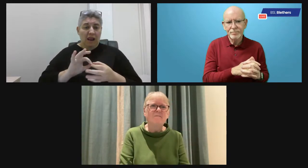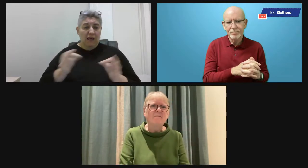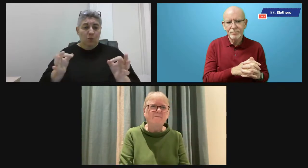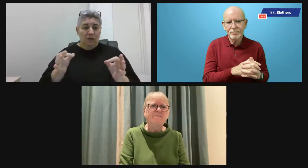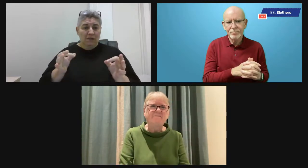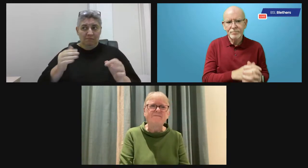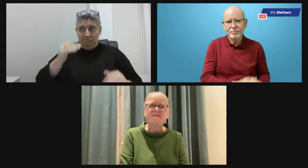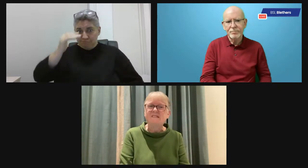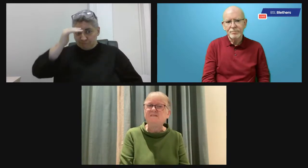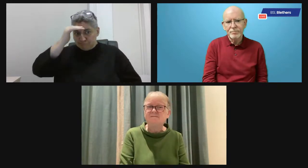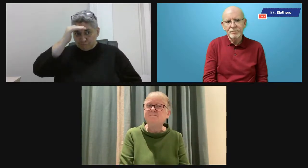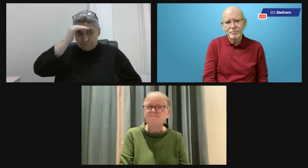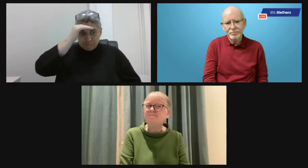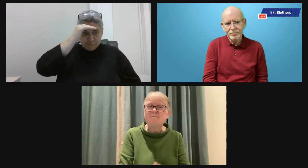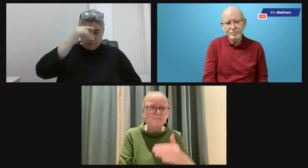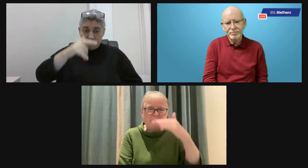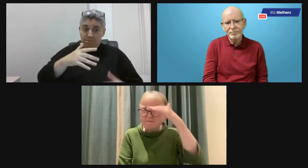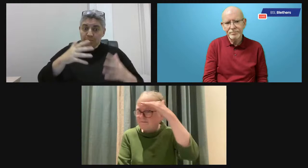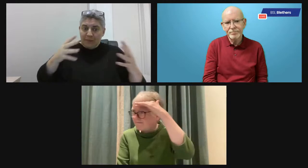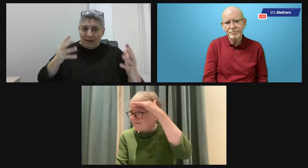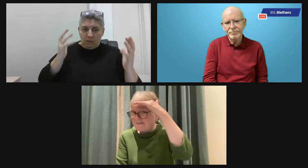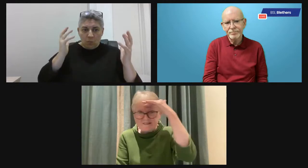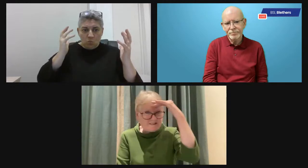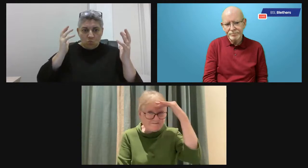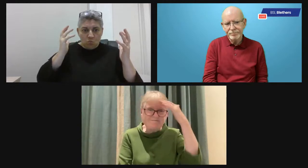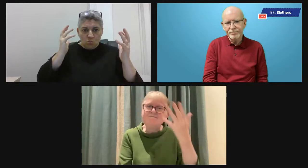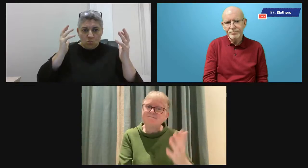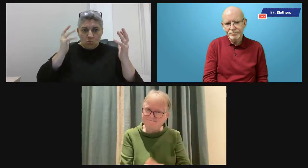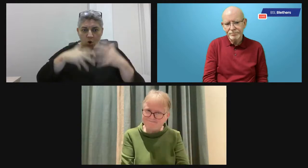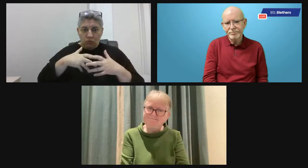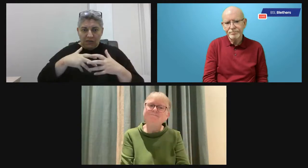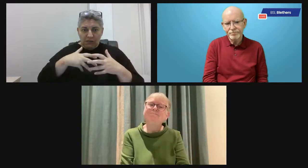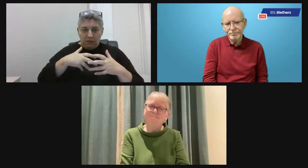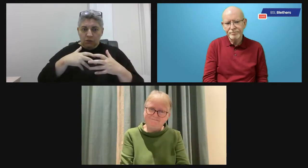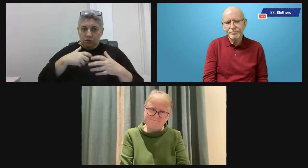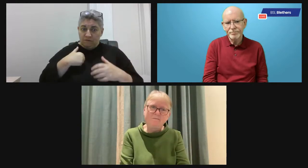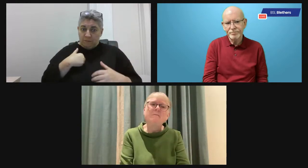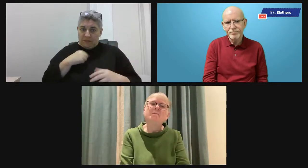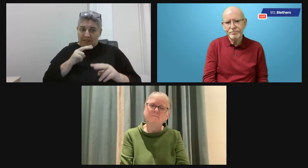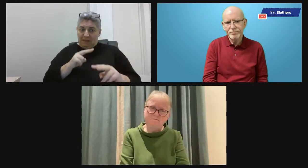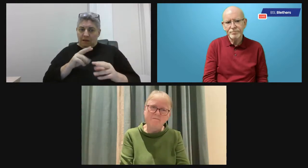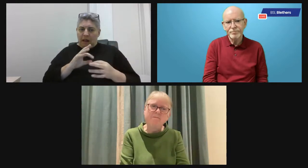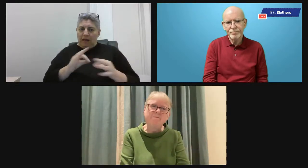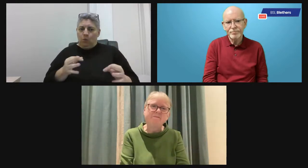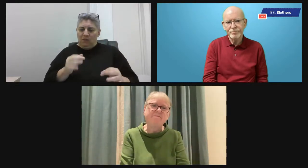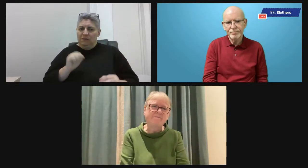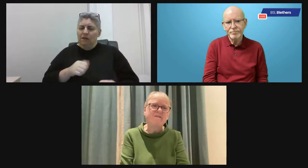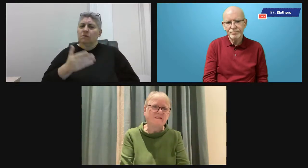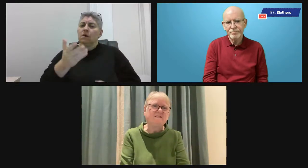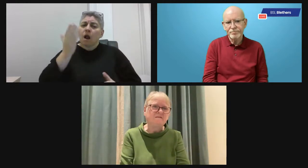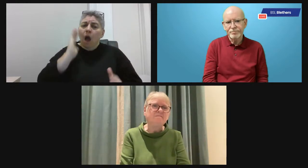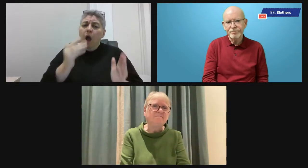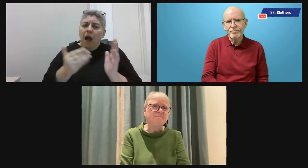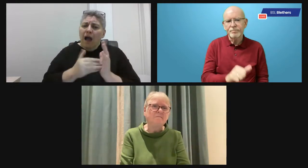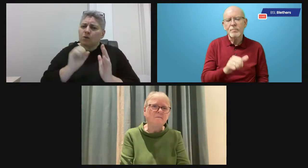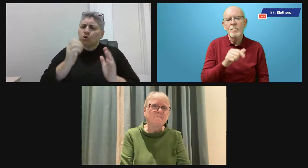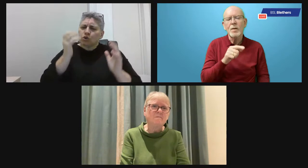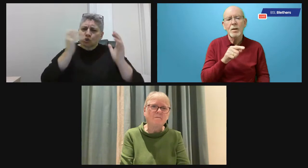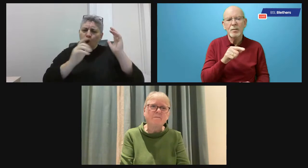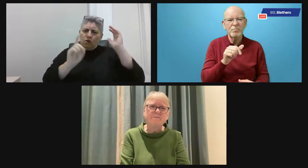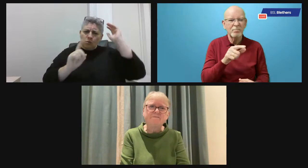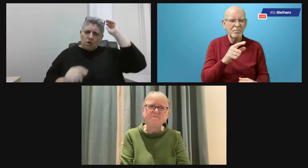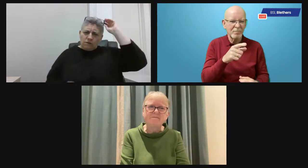of the language. absolutely, and I mean, I look out and I've got a big concern about the lack of linguistics training